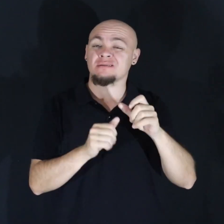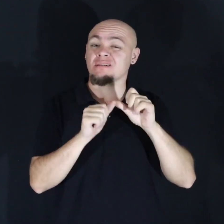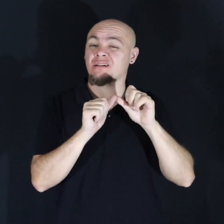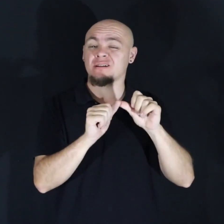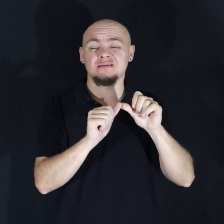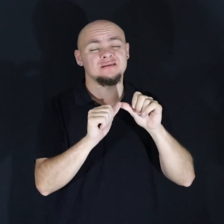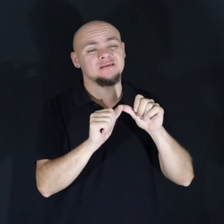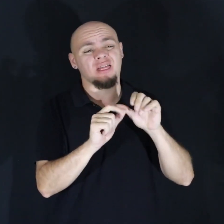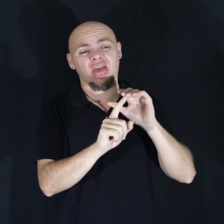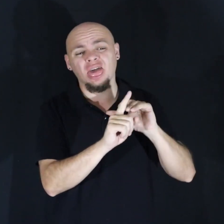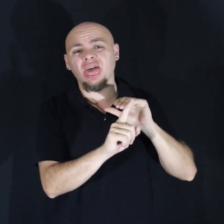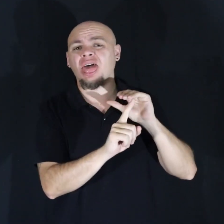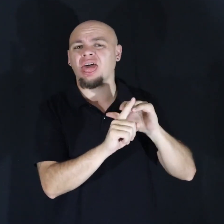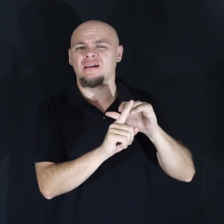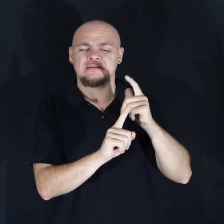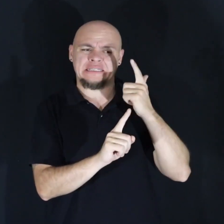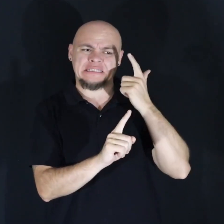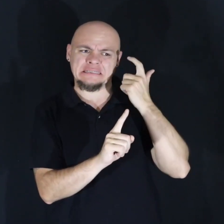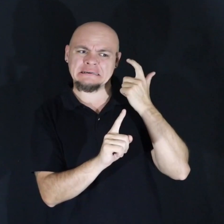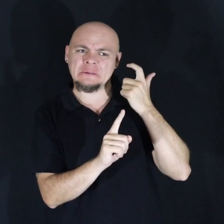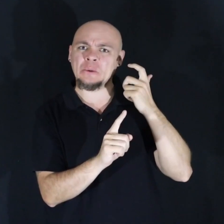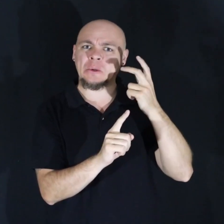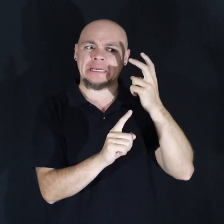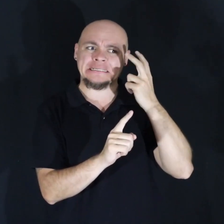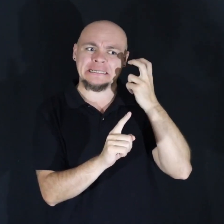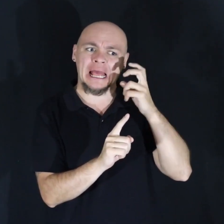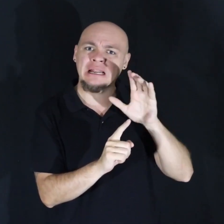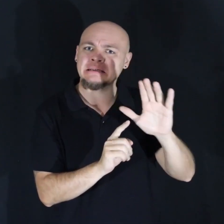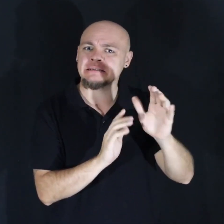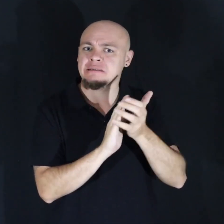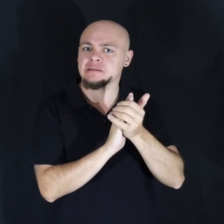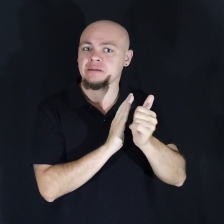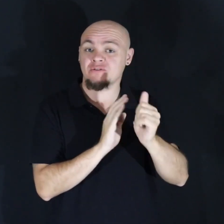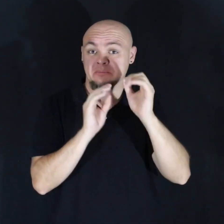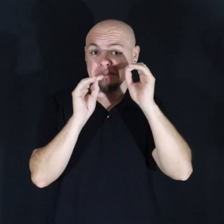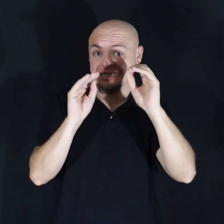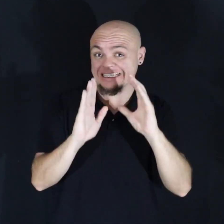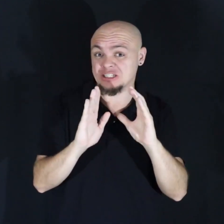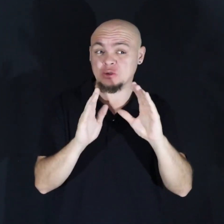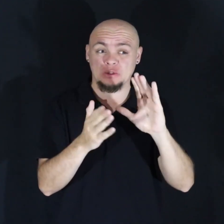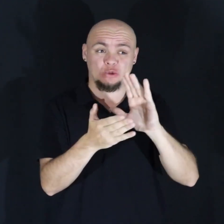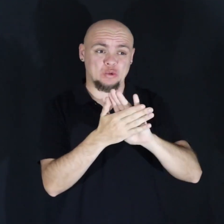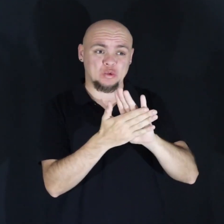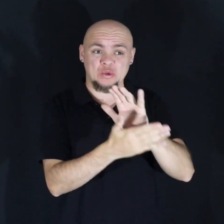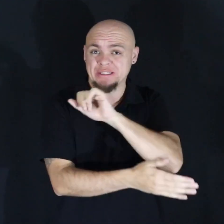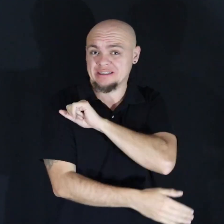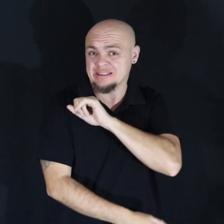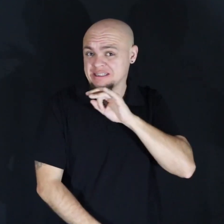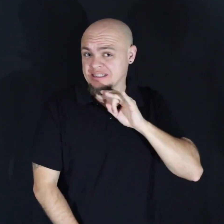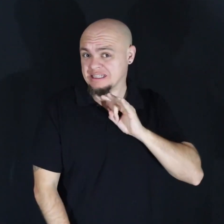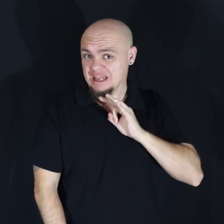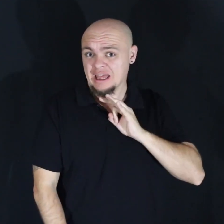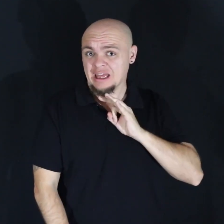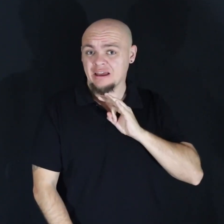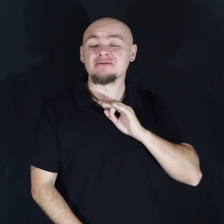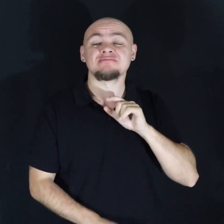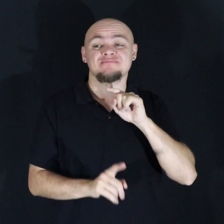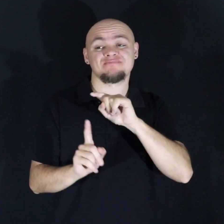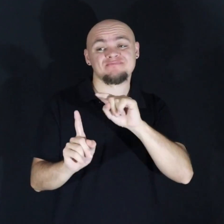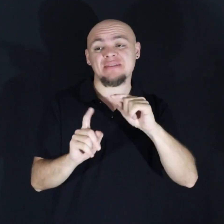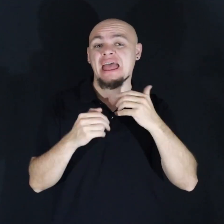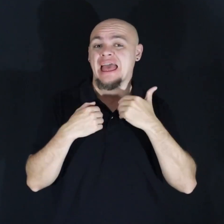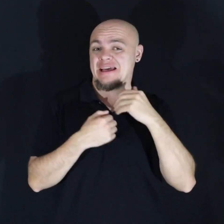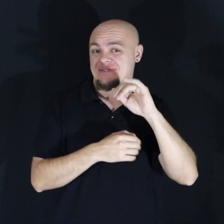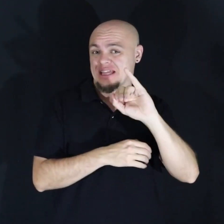constantly met with skepticism and doubt from teachers and other school staff who harbor implicit